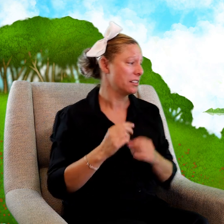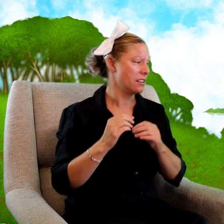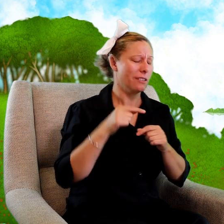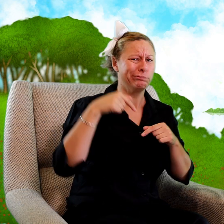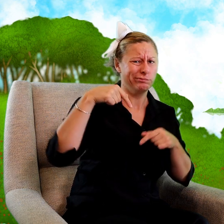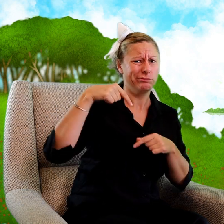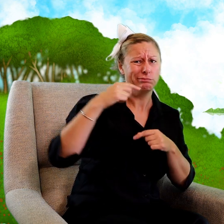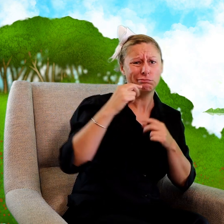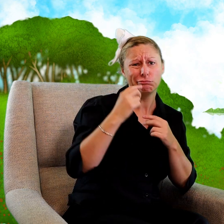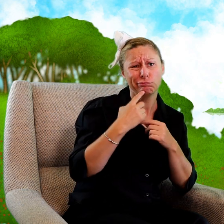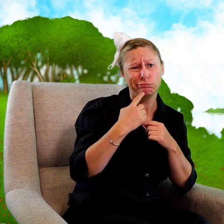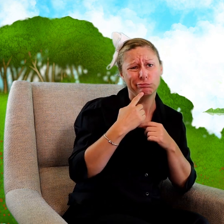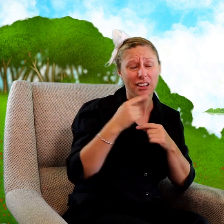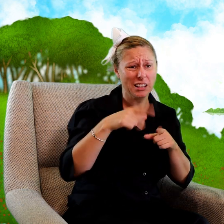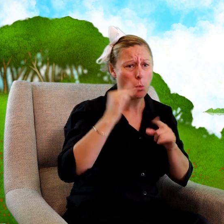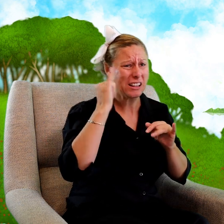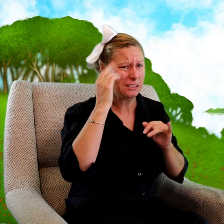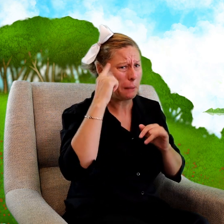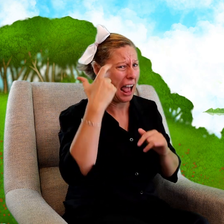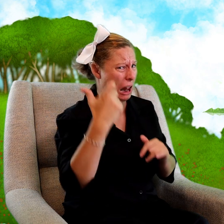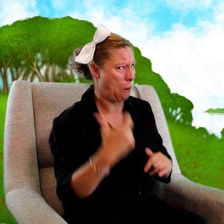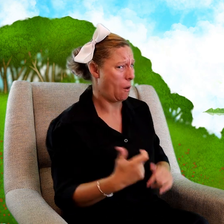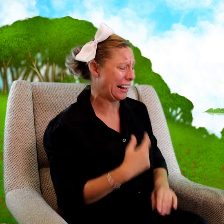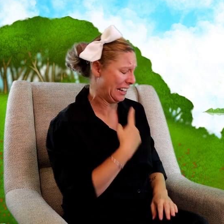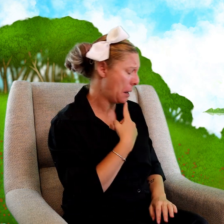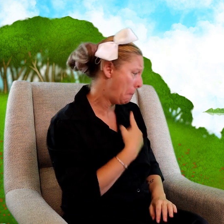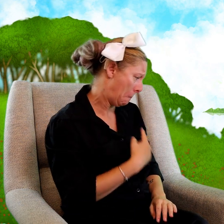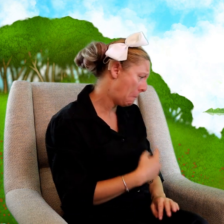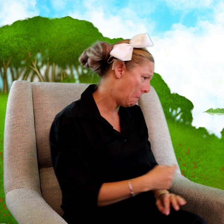complained Ben. That was another bad idea.